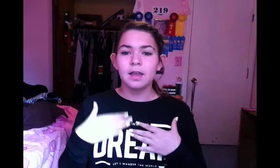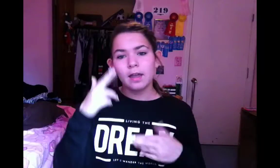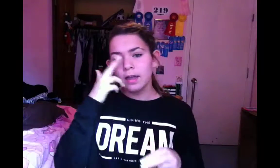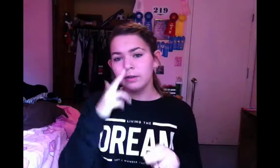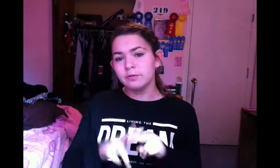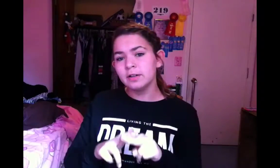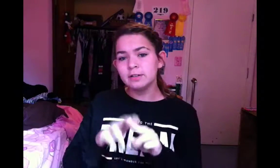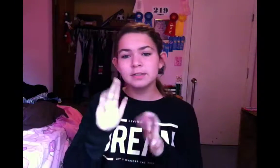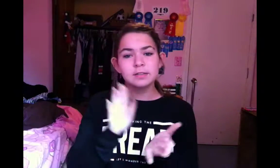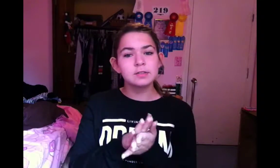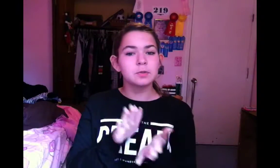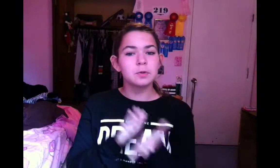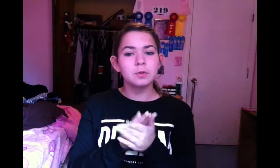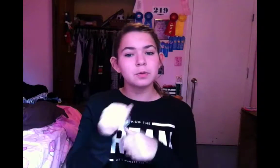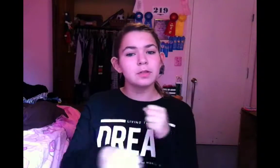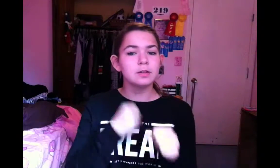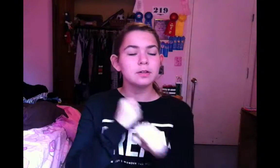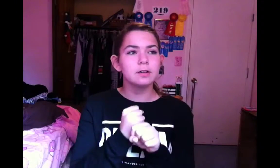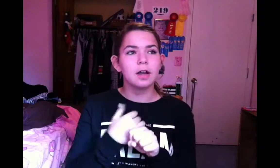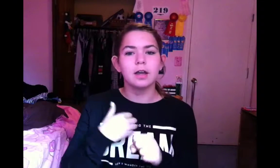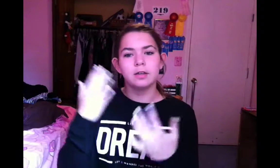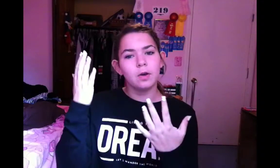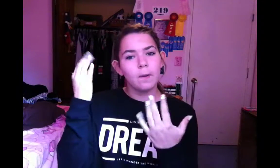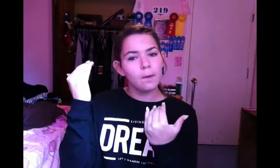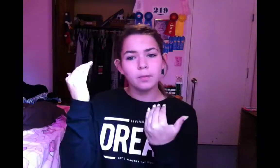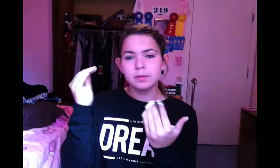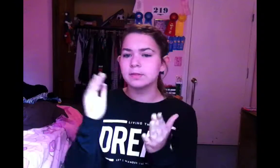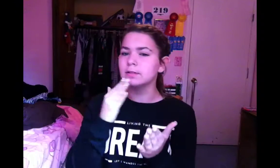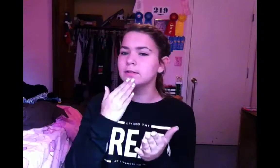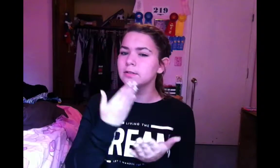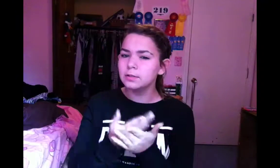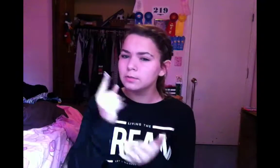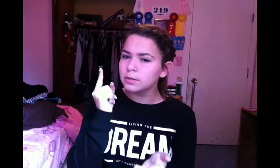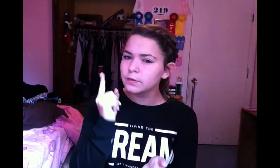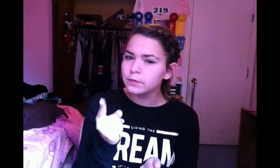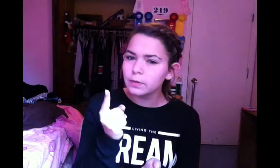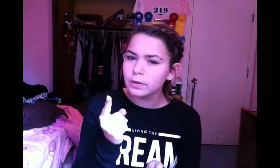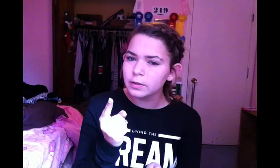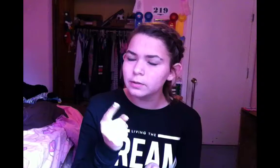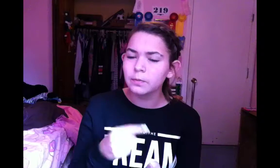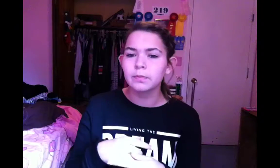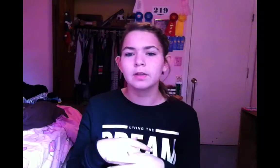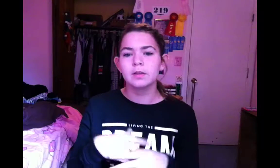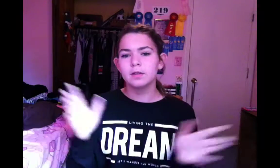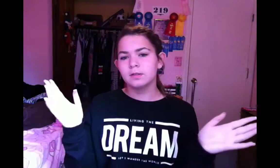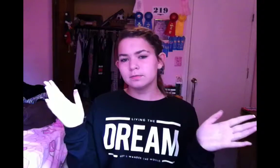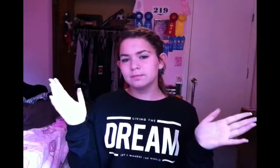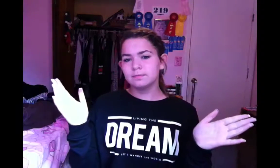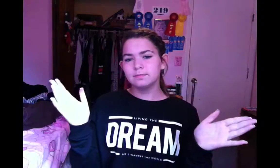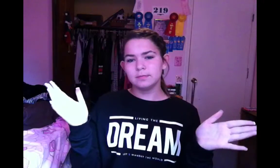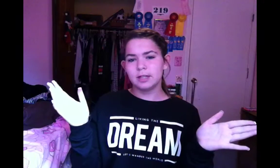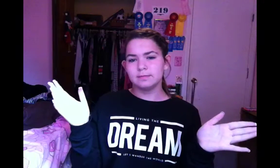Have fun. This school year. I hope it's a good one. For you. Yeah.